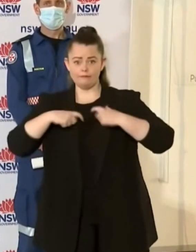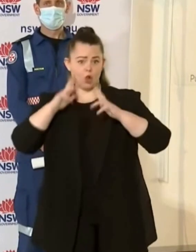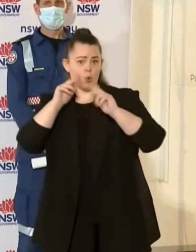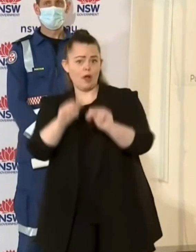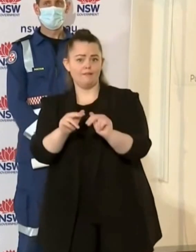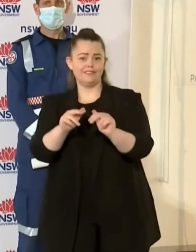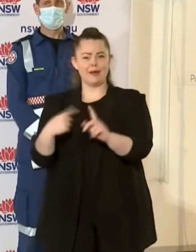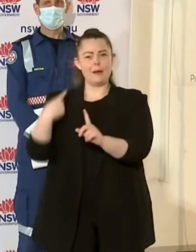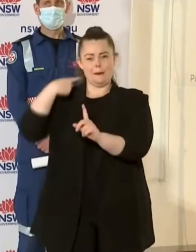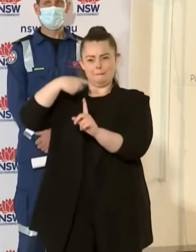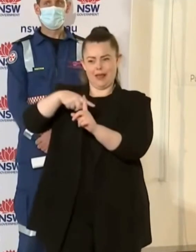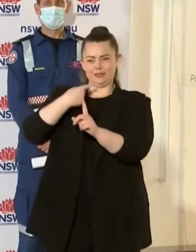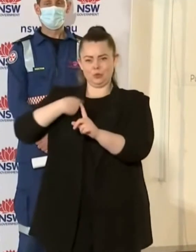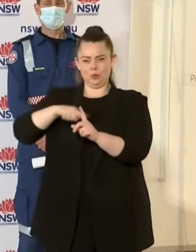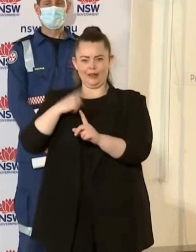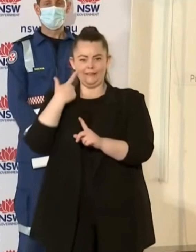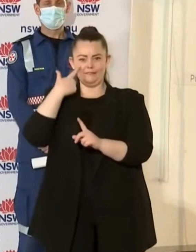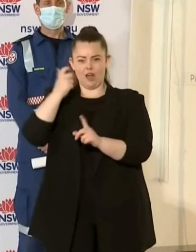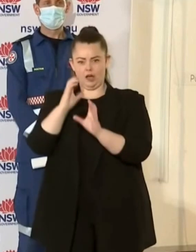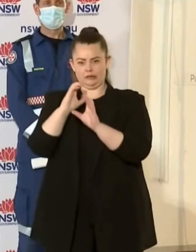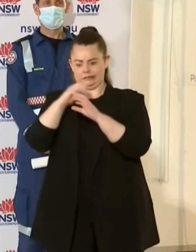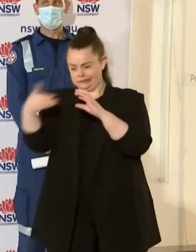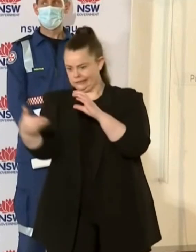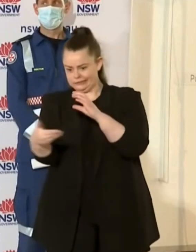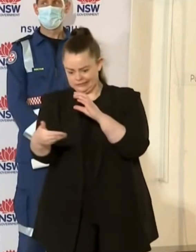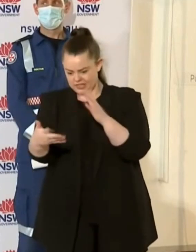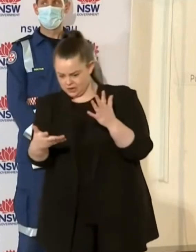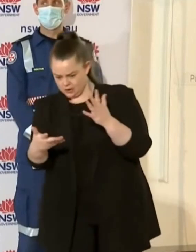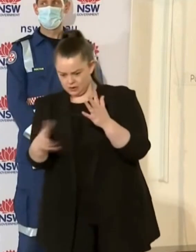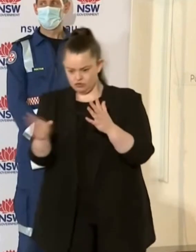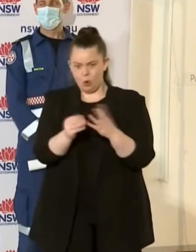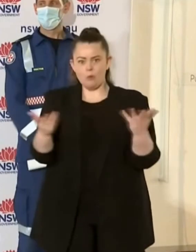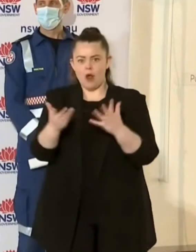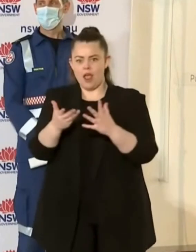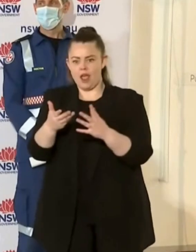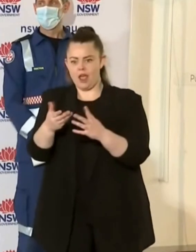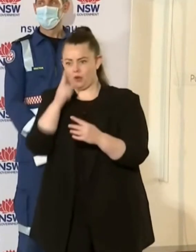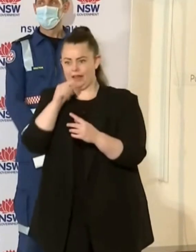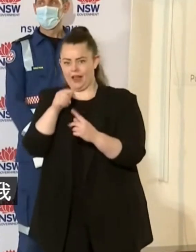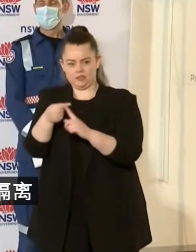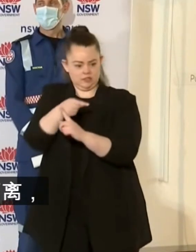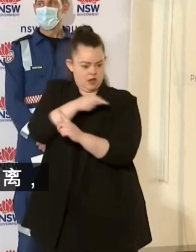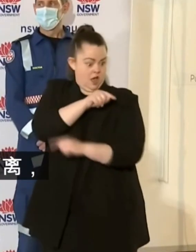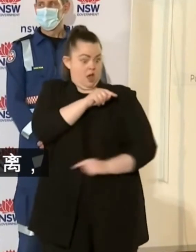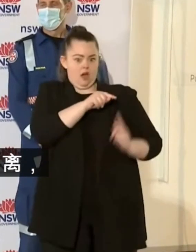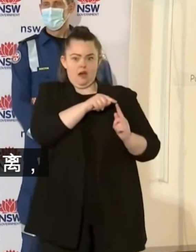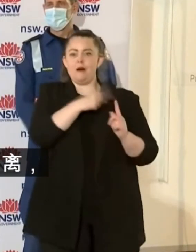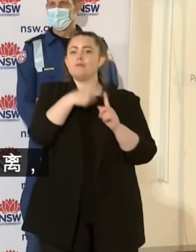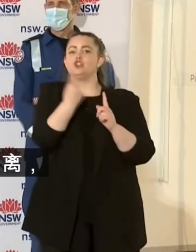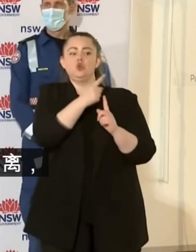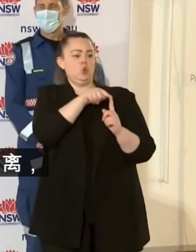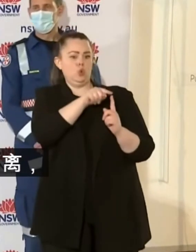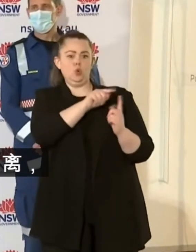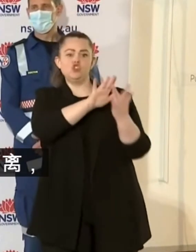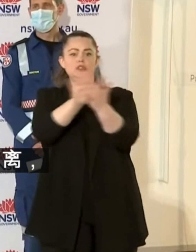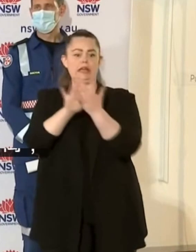the epidemiology of the outbreak, and so that people are being tested and then self-isolating for the period they need to. How many